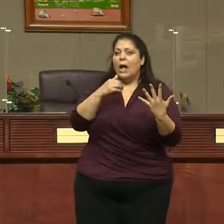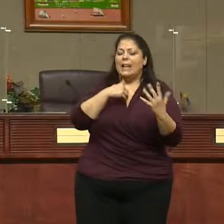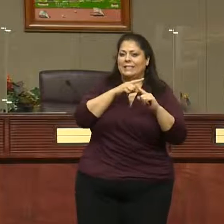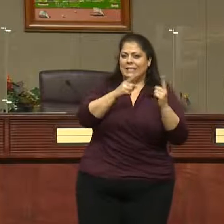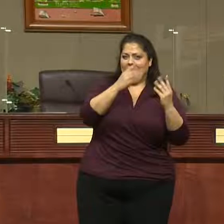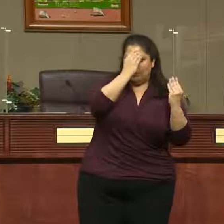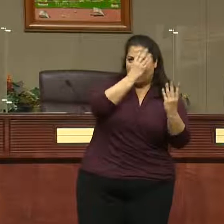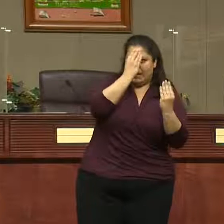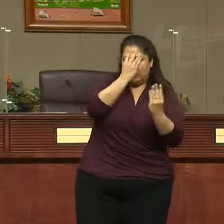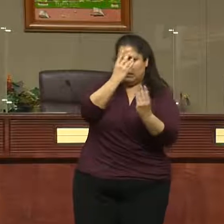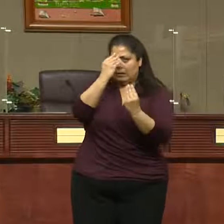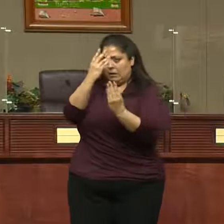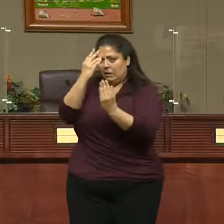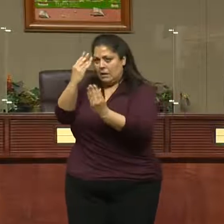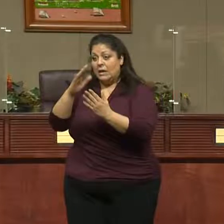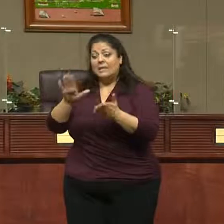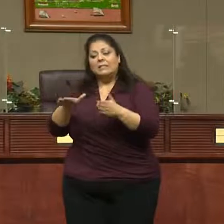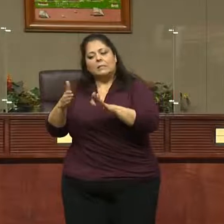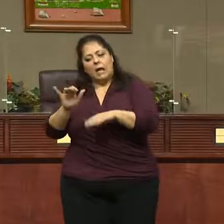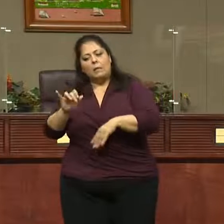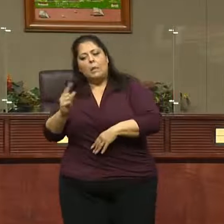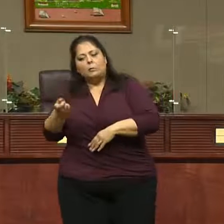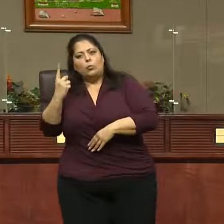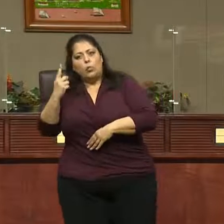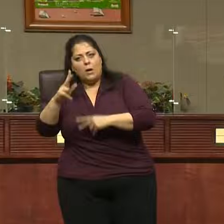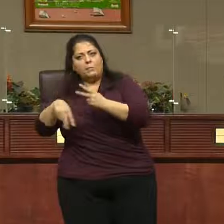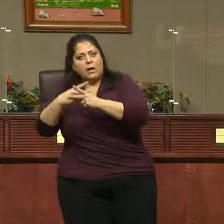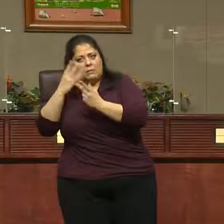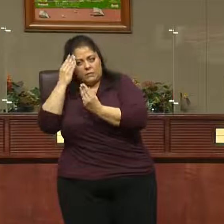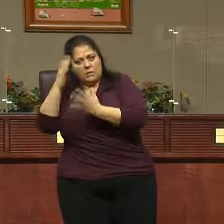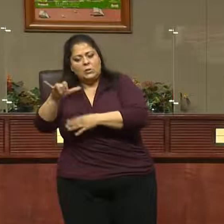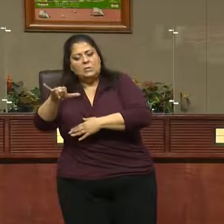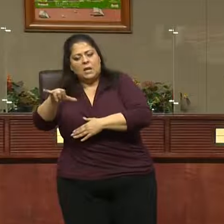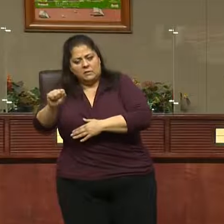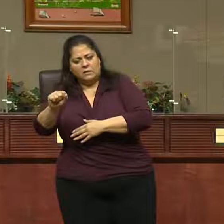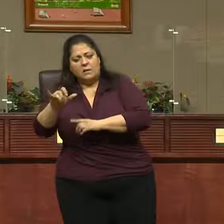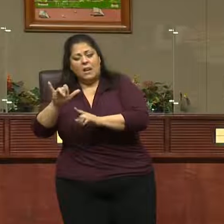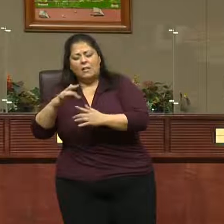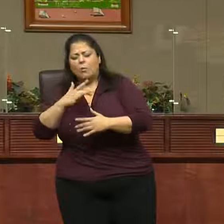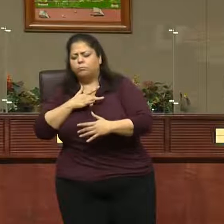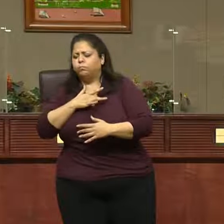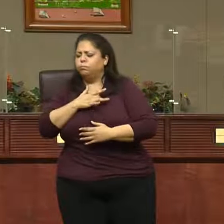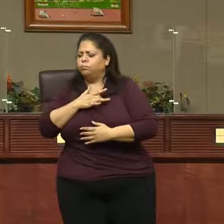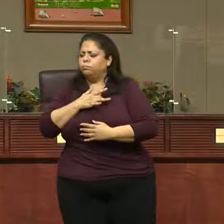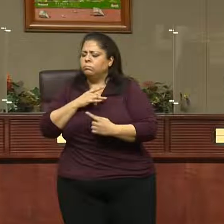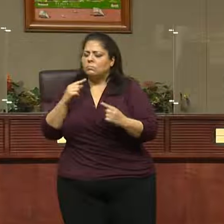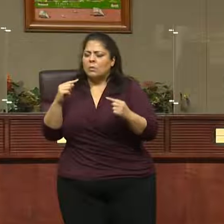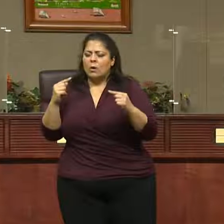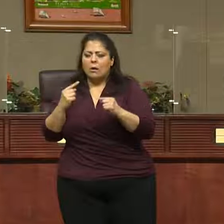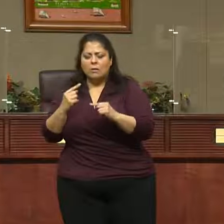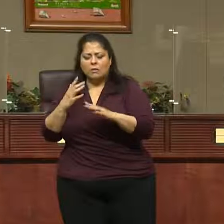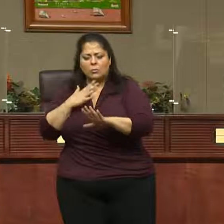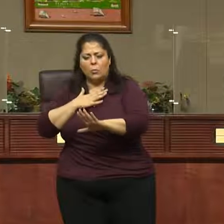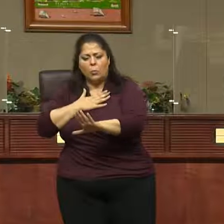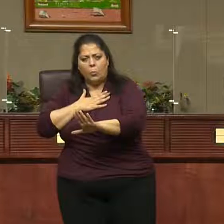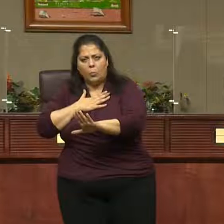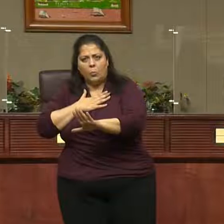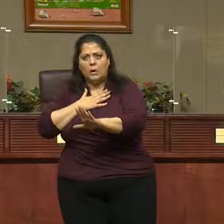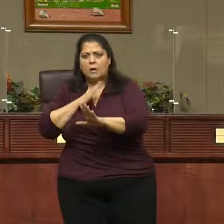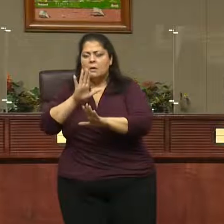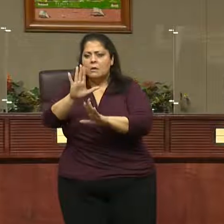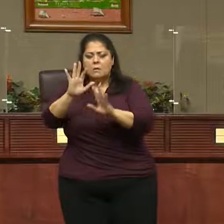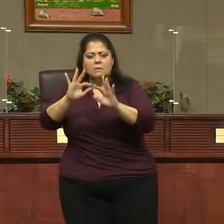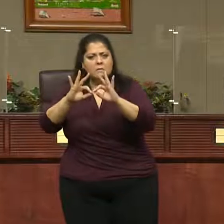points, not the only data point. And as much as it hurts, and for those who have experienced this in their families and